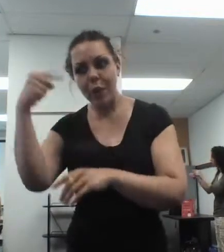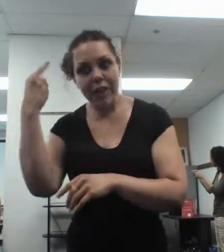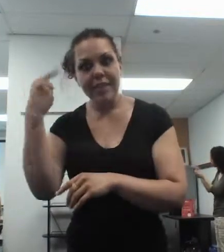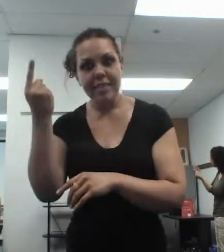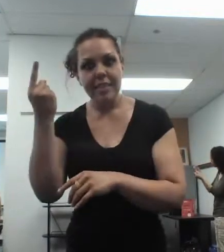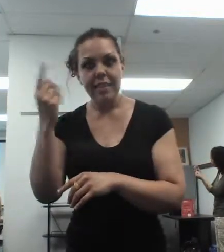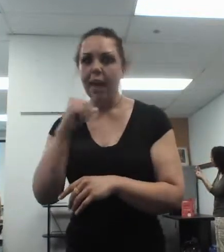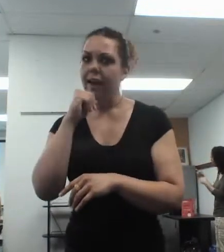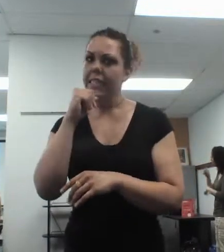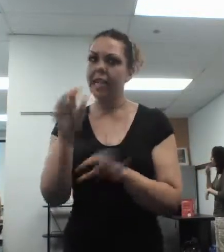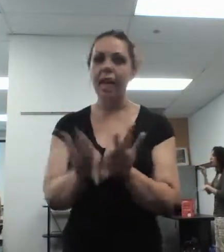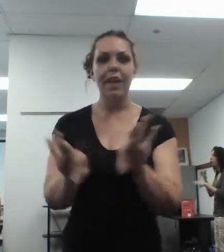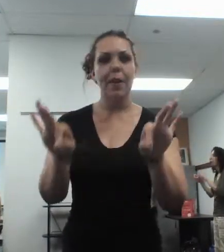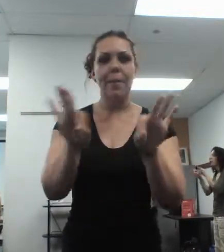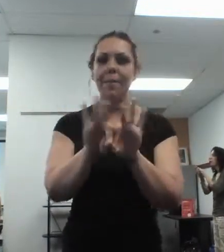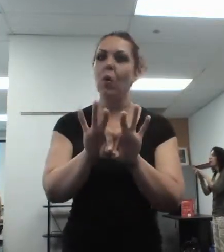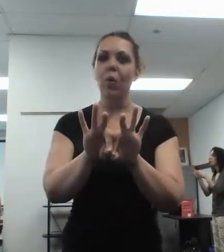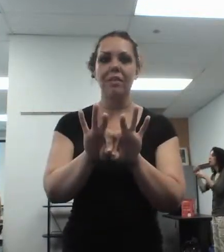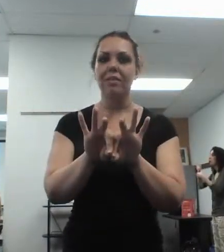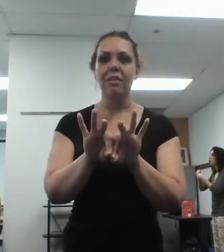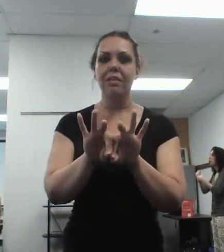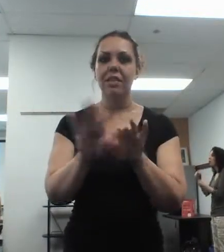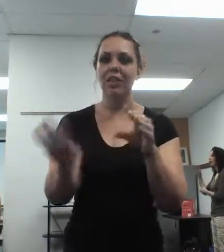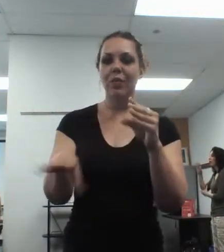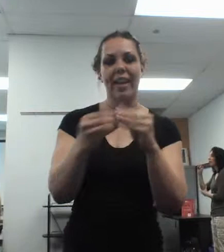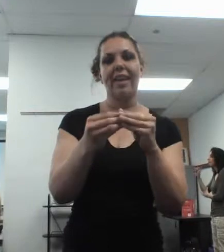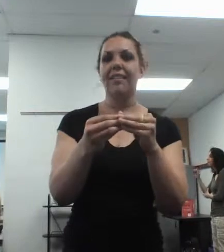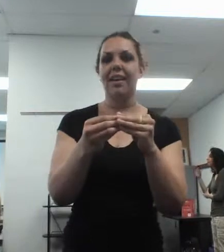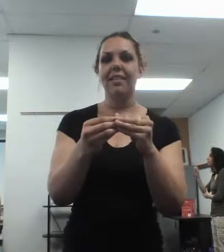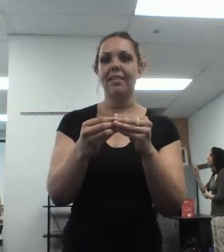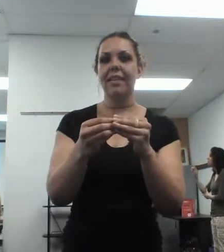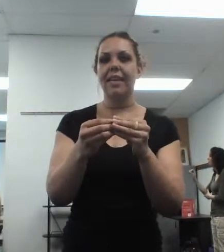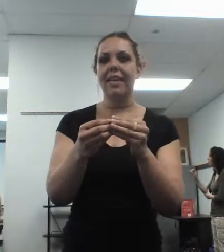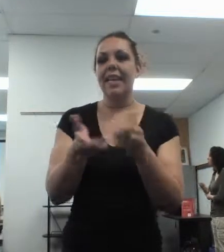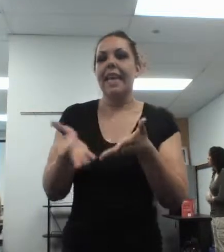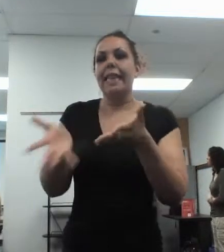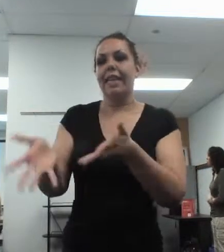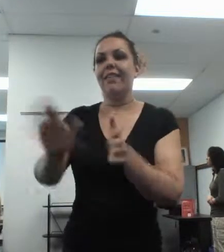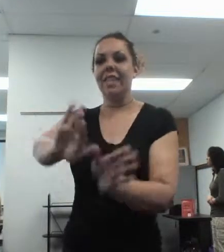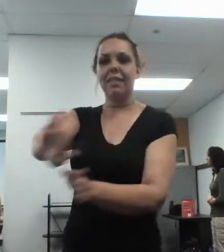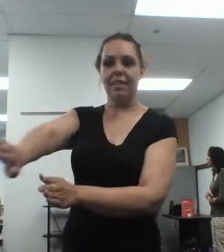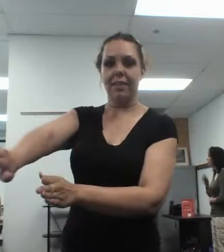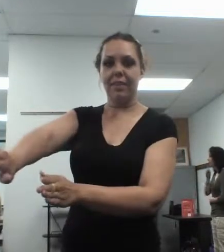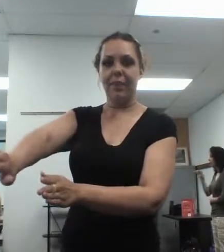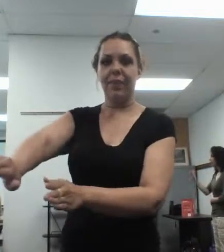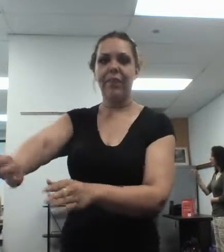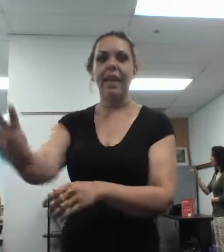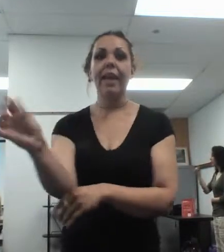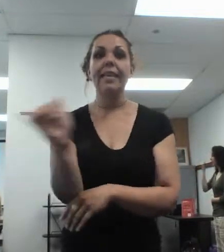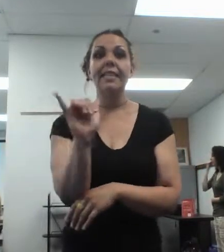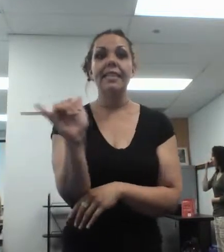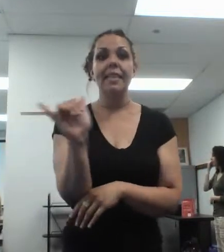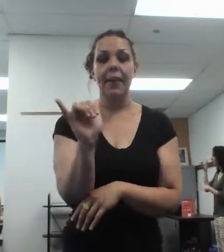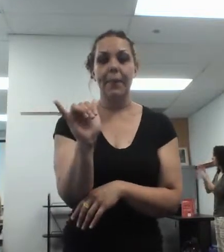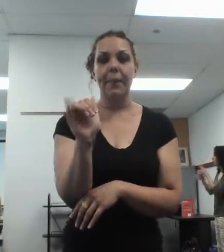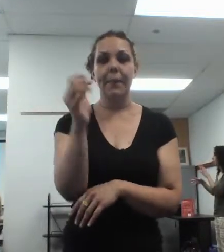the so. Same thing if you're interpreting and a hearing person is saying to a deaf person,